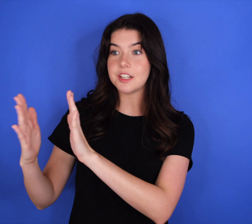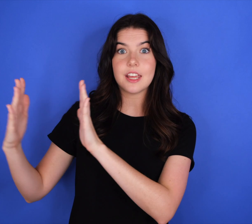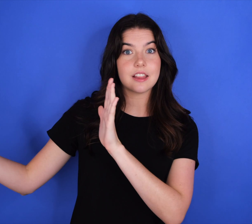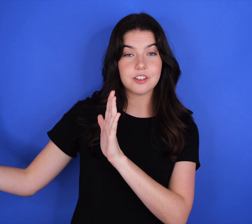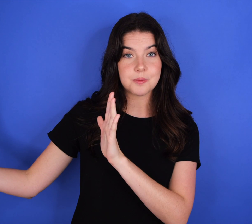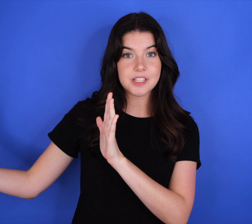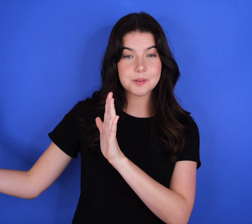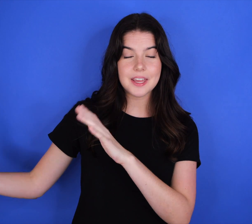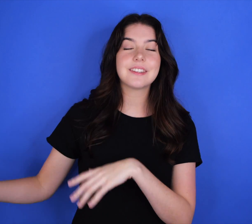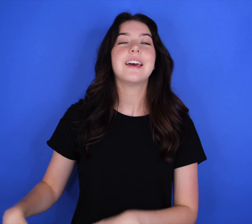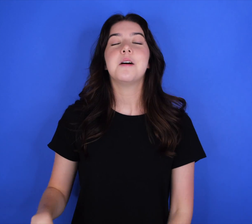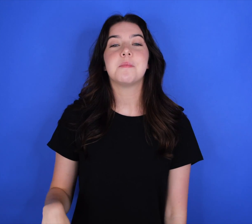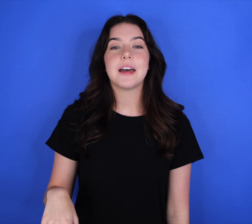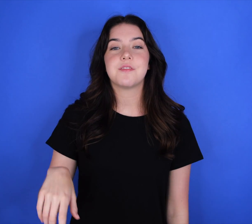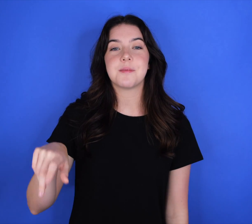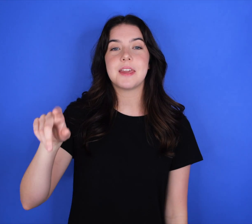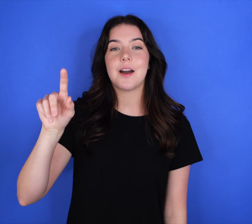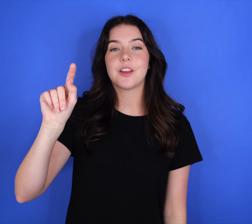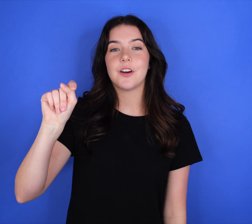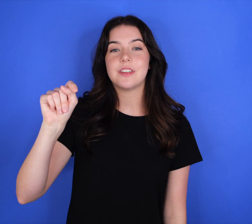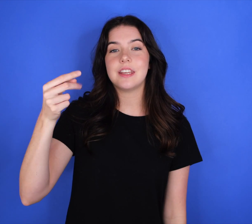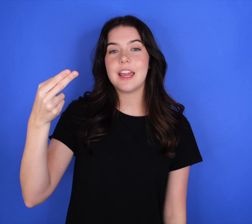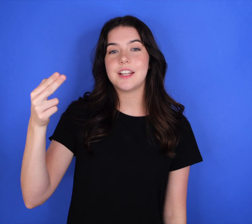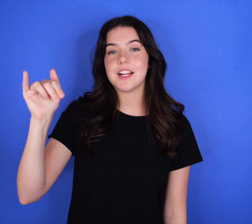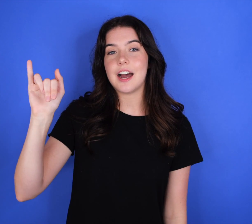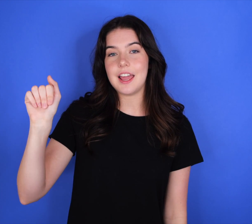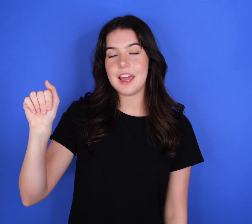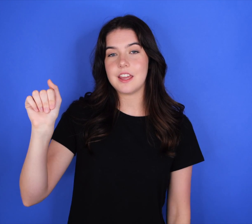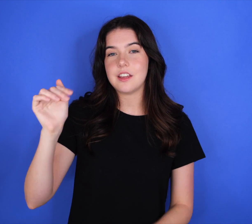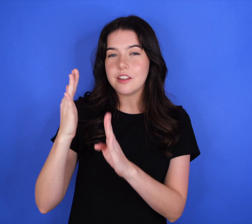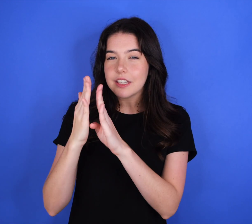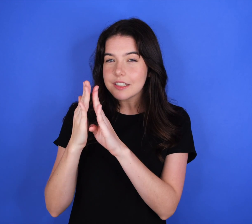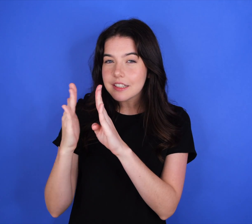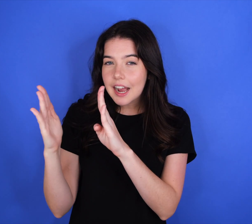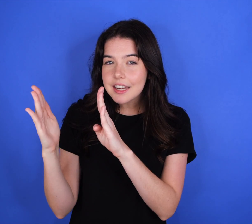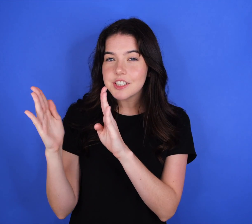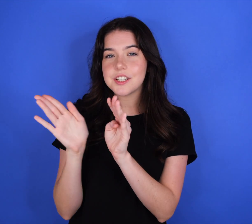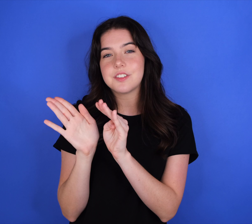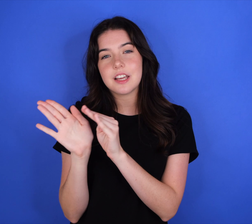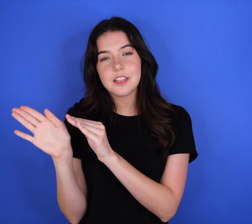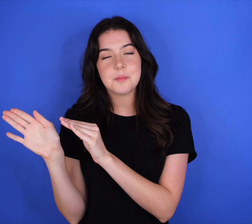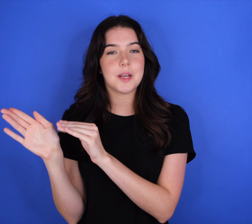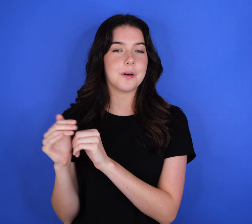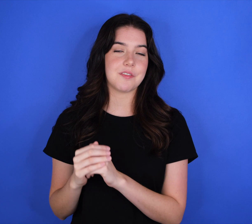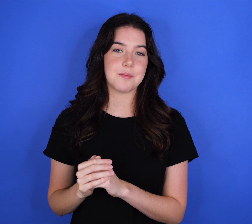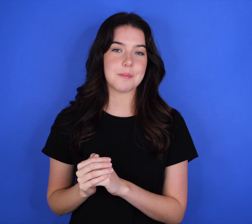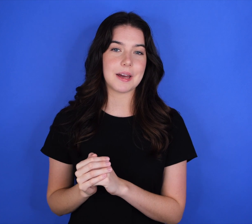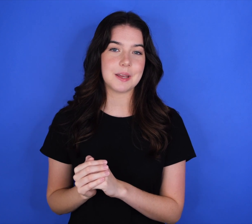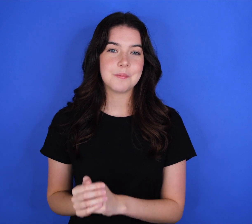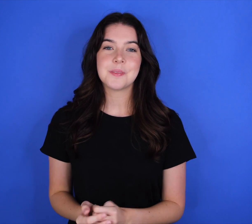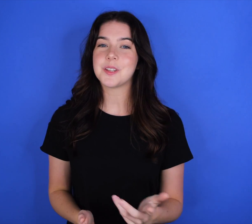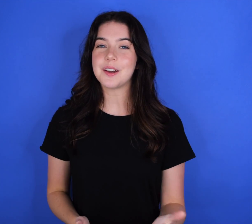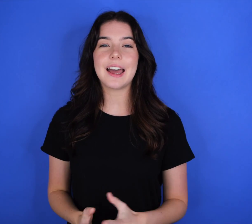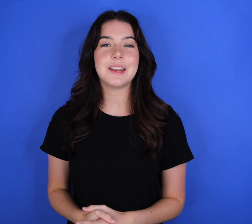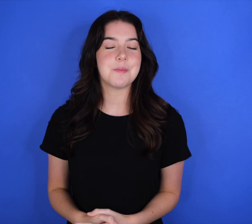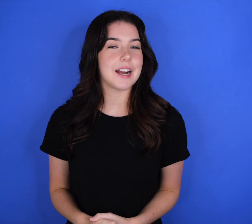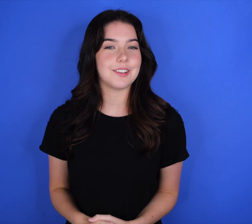take this much space, but for me I would go T-H-I-A. And you see it just kind of shifts a little bit away from my body. So go ahead and practice your